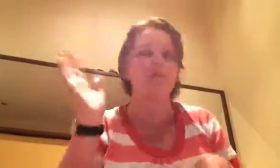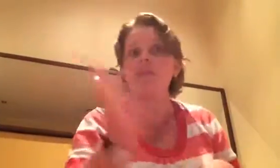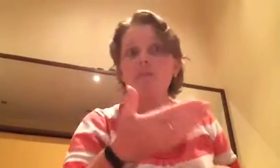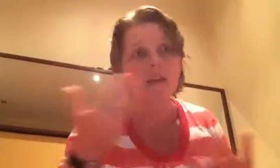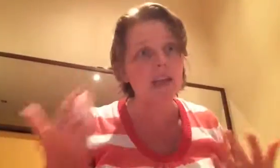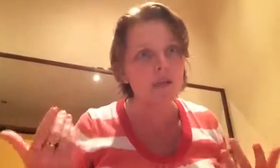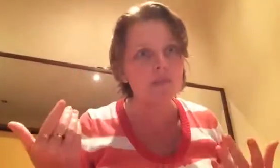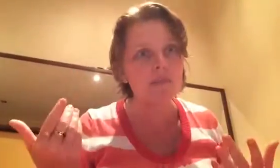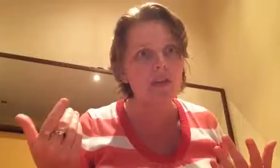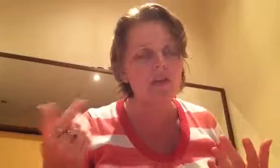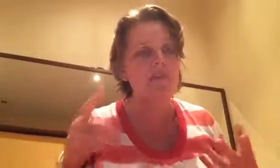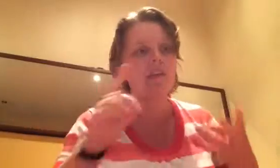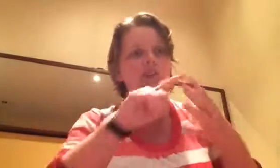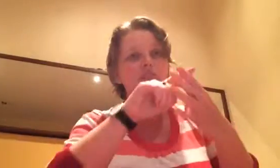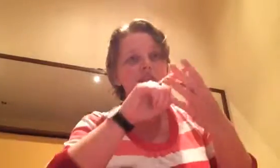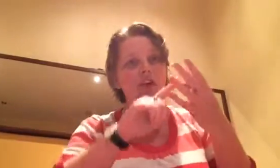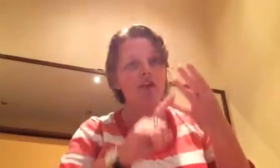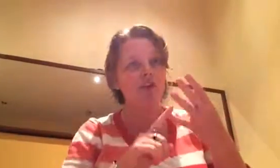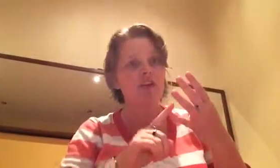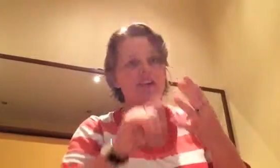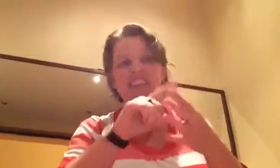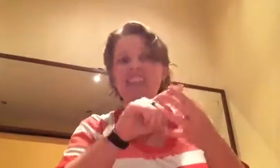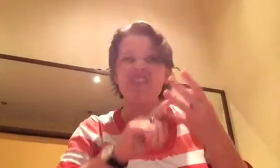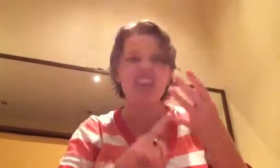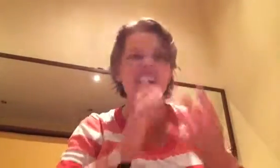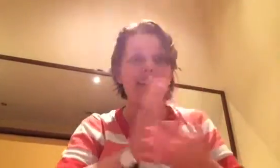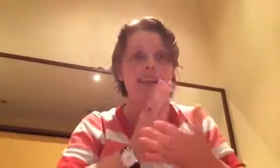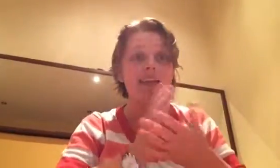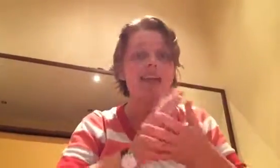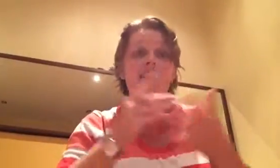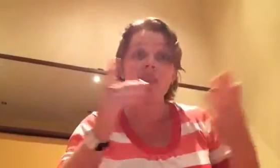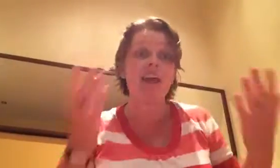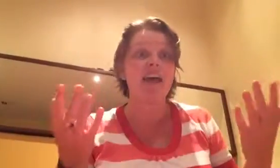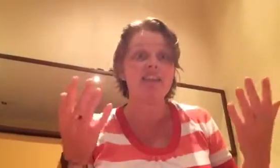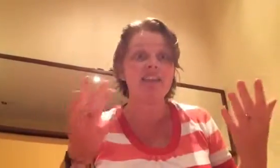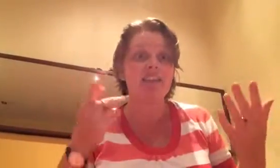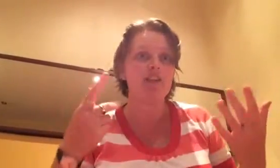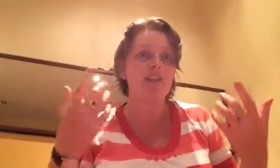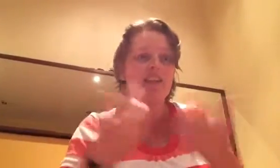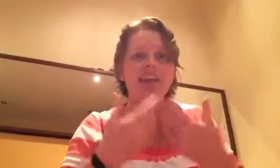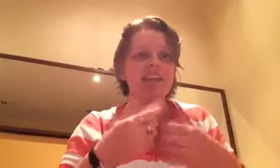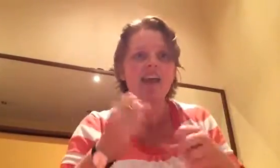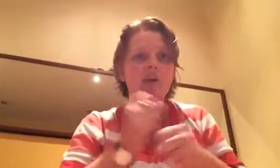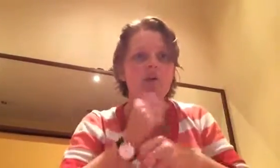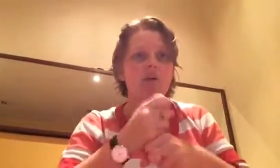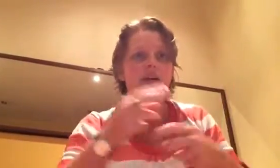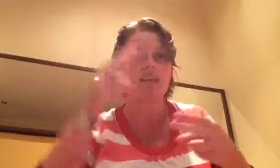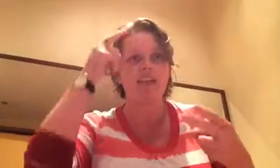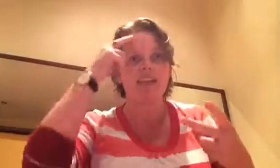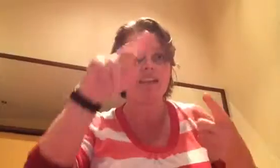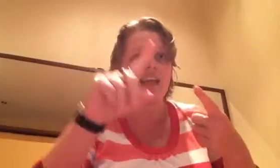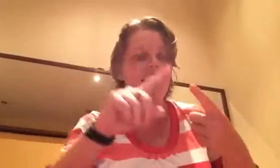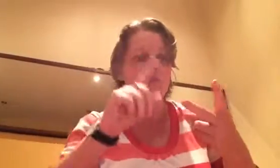as everybody else. So really, that's how it works.